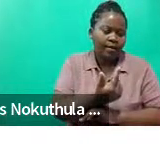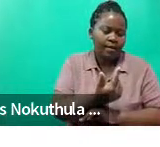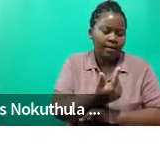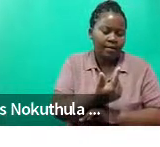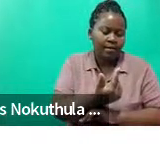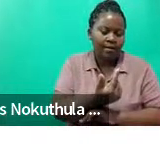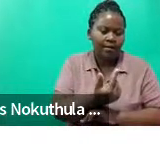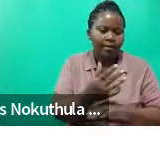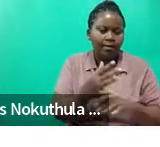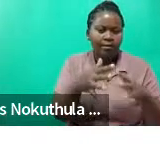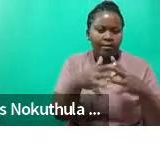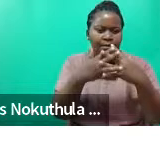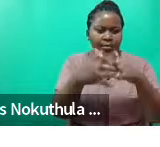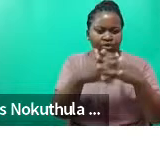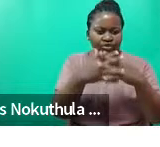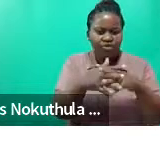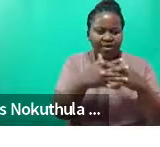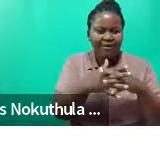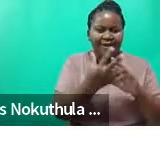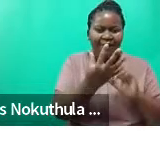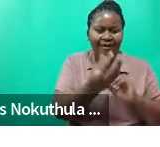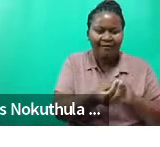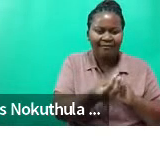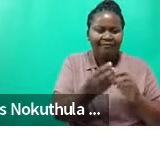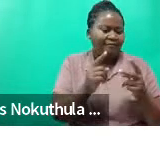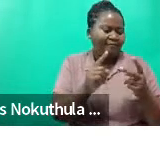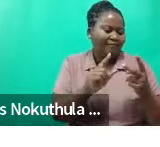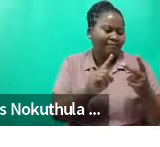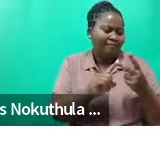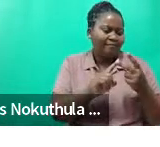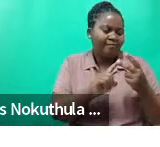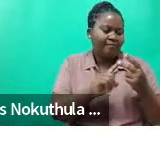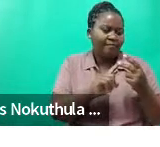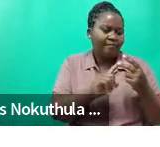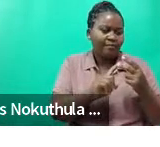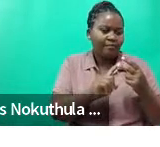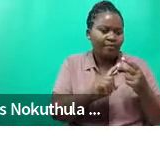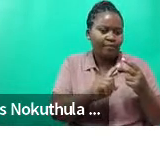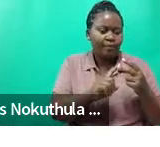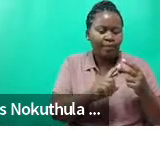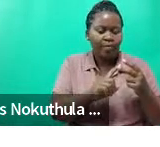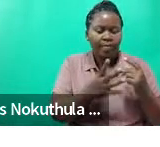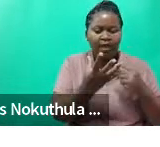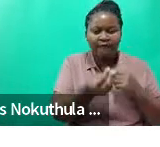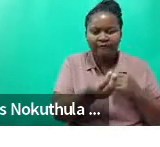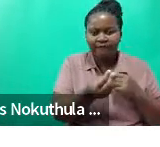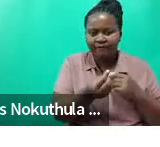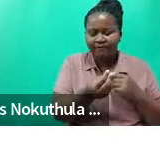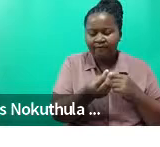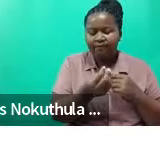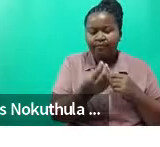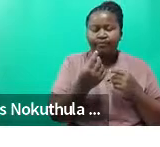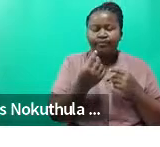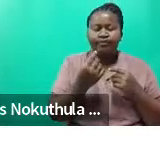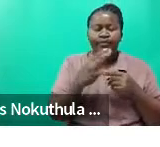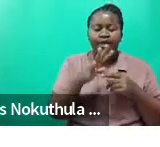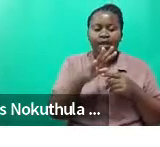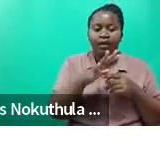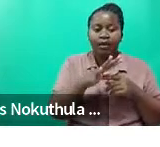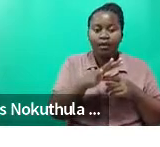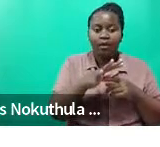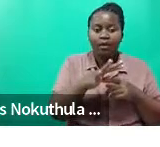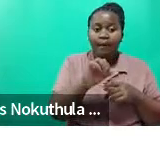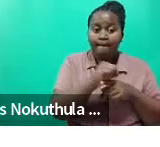machinery in place, legal machinery in place. We practically take that